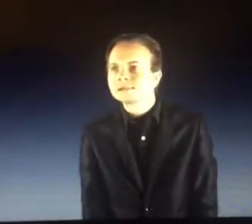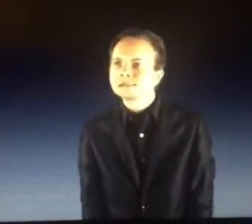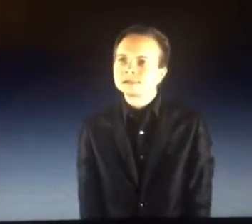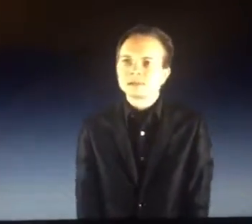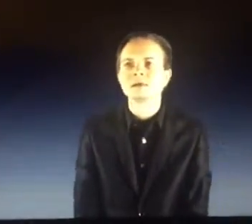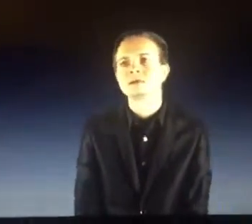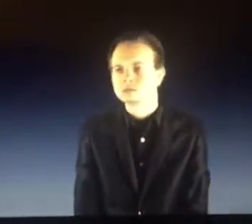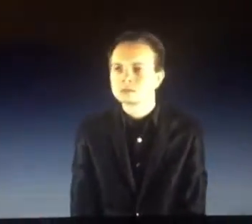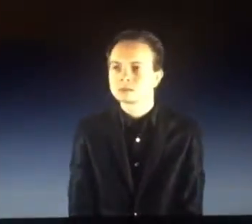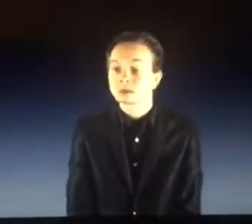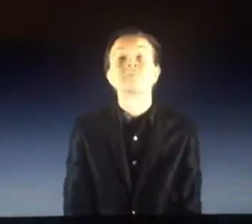just perfect.